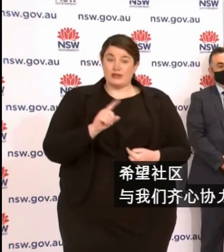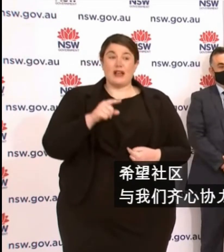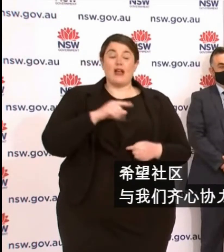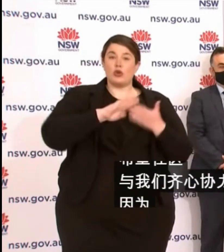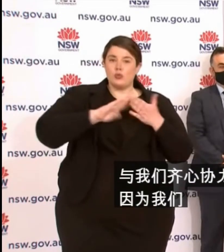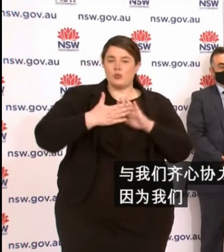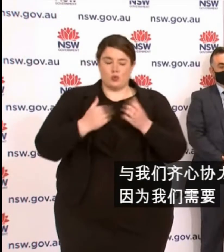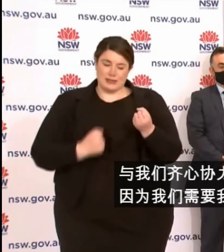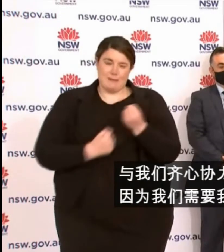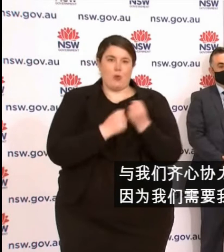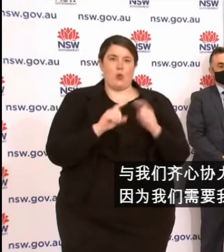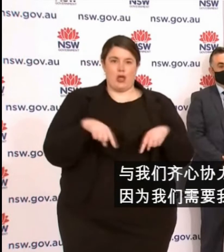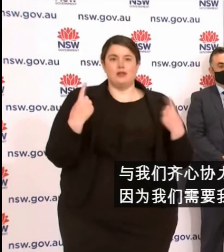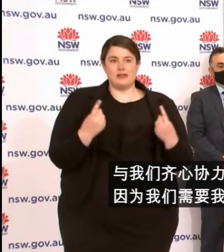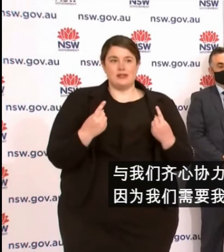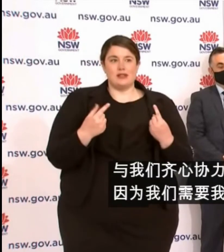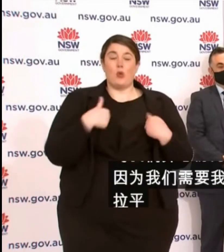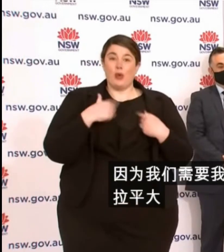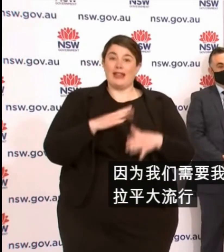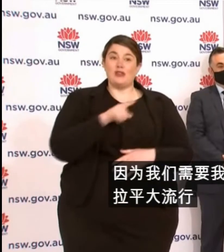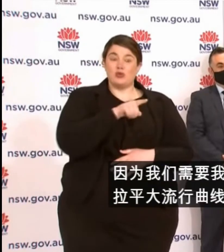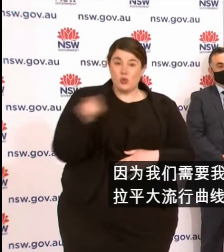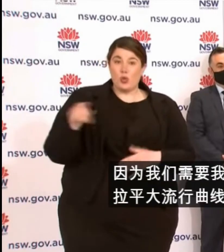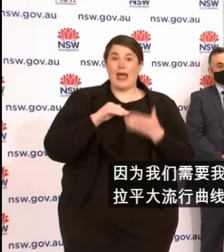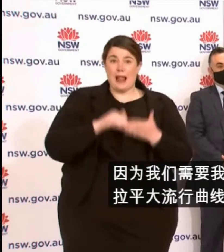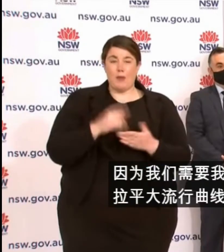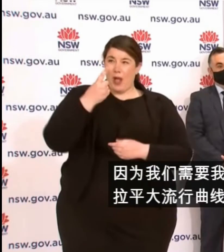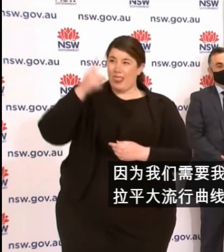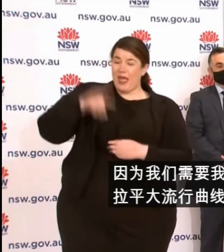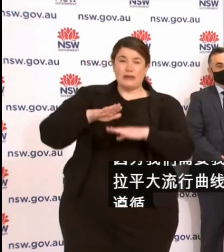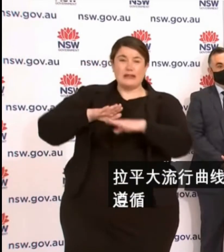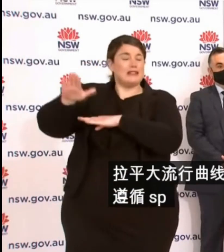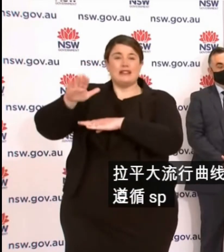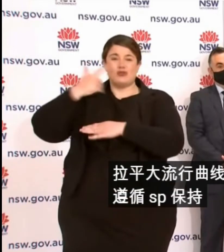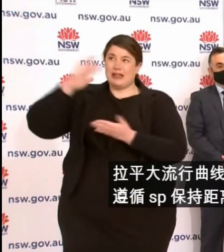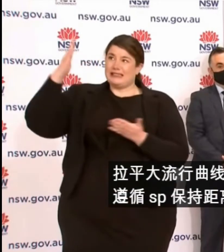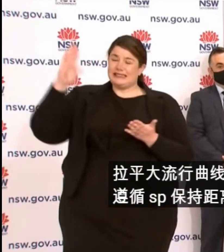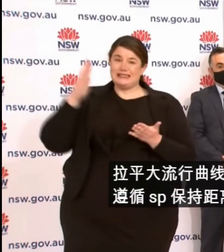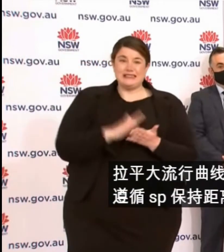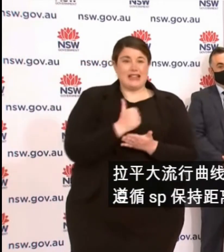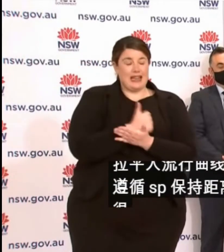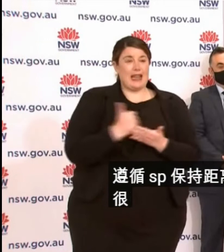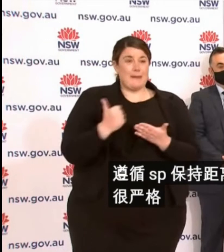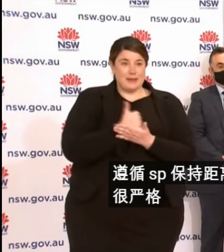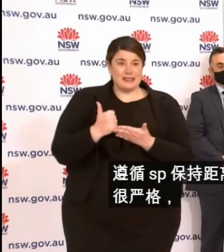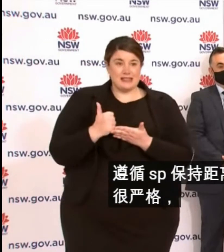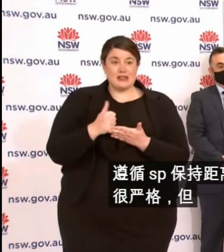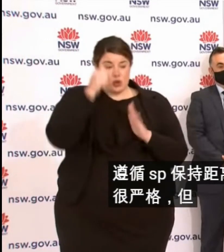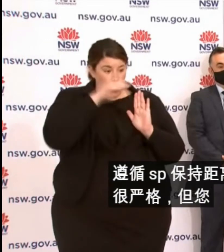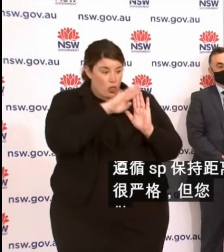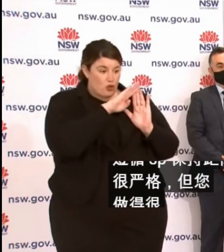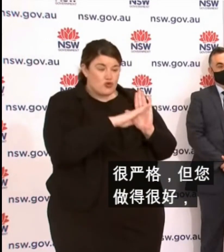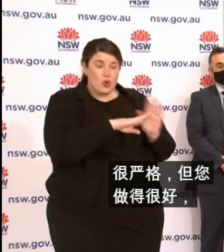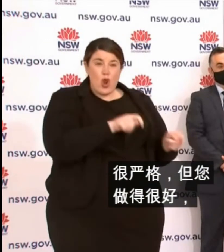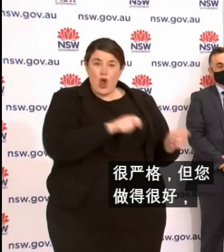us, because we really need your help flattening the pandemic curve. So please follow the spatial distancing rules. We know they're tough, but you're